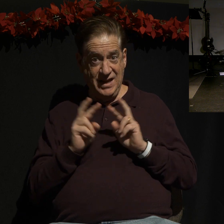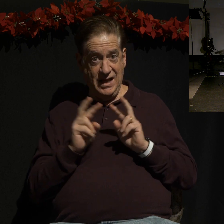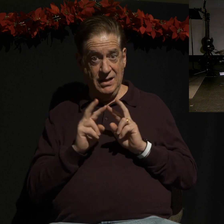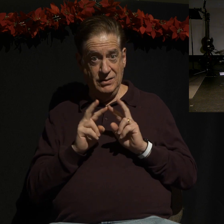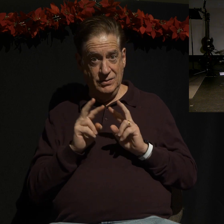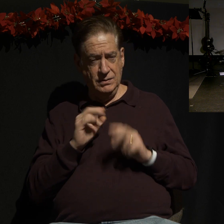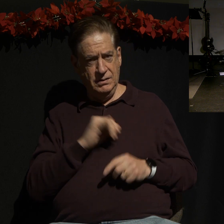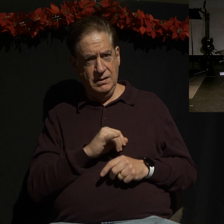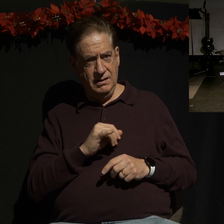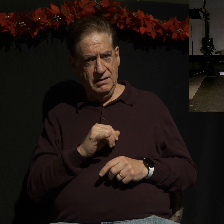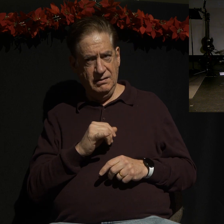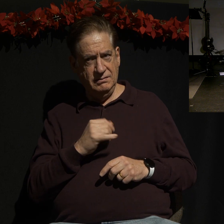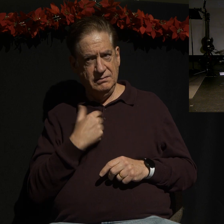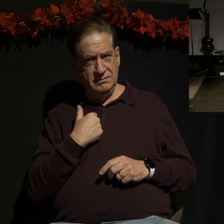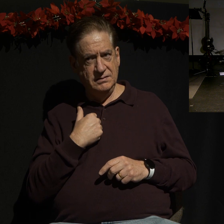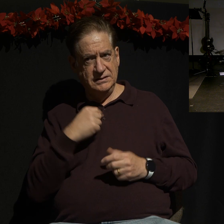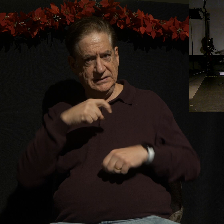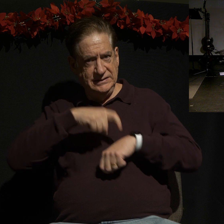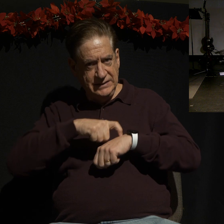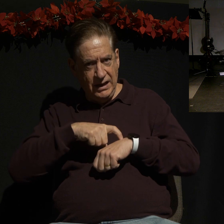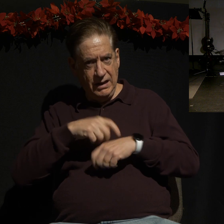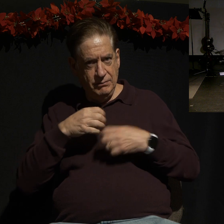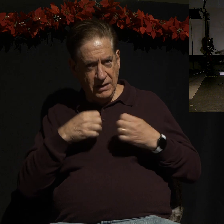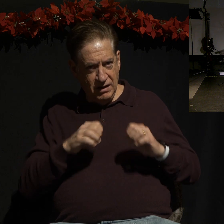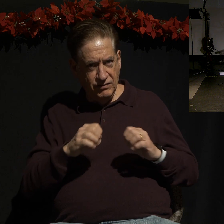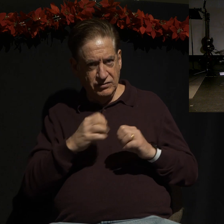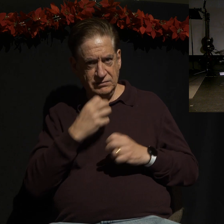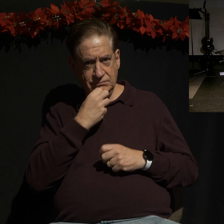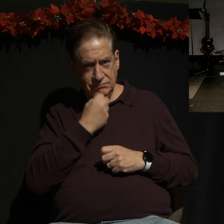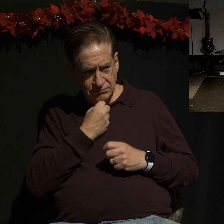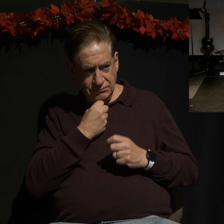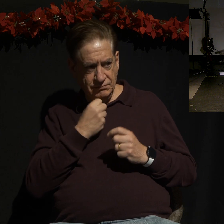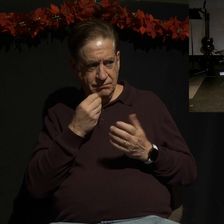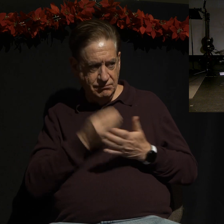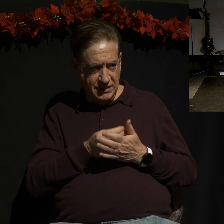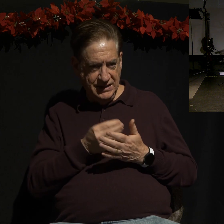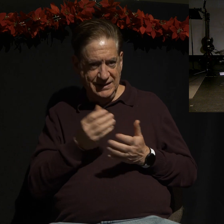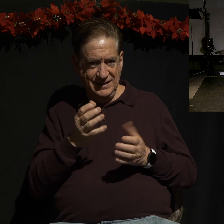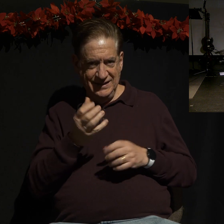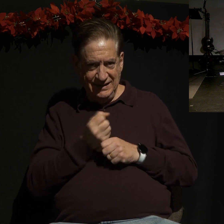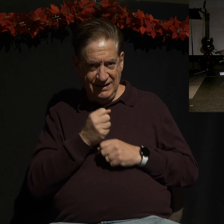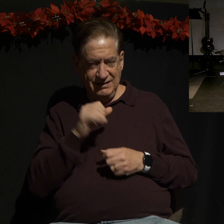that. I put my time and my effort and my money into getting that.